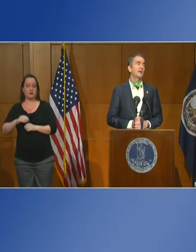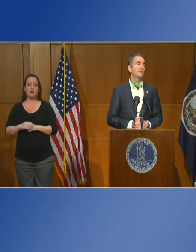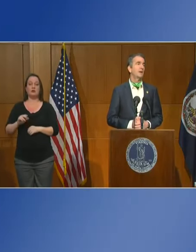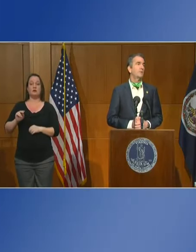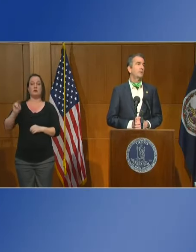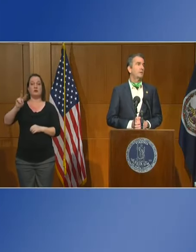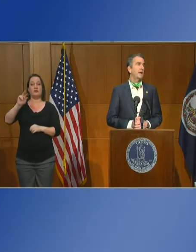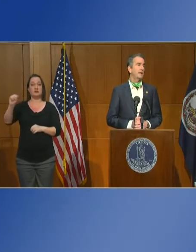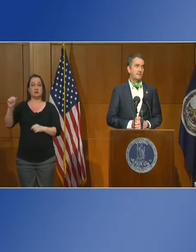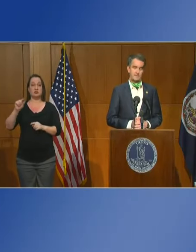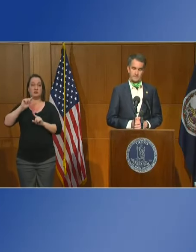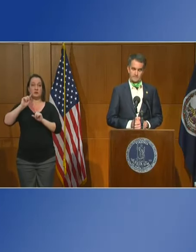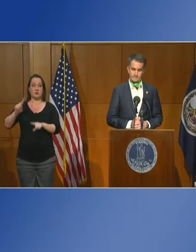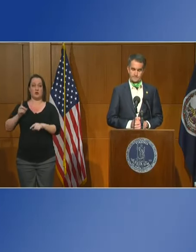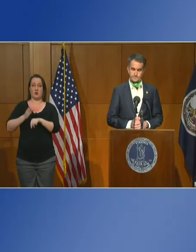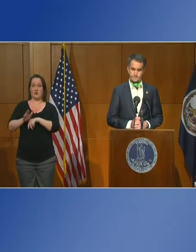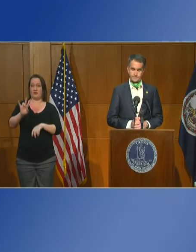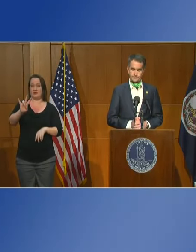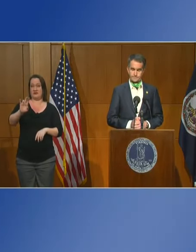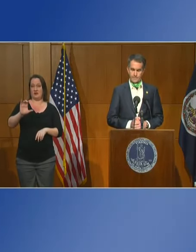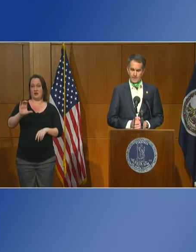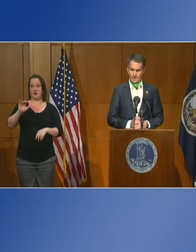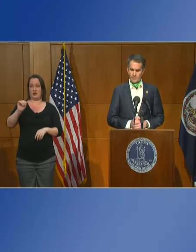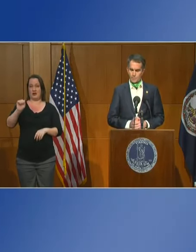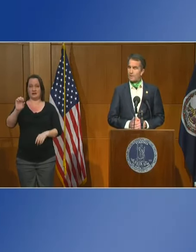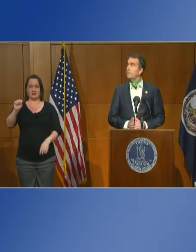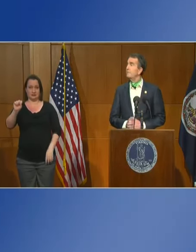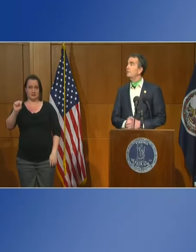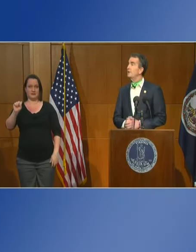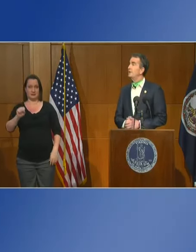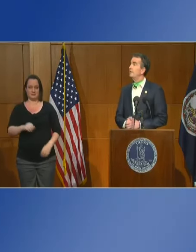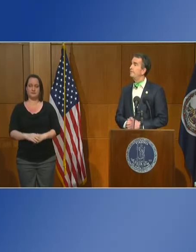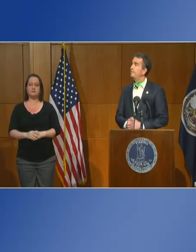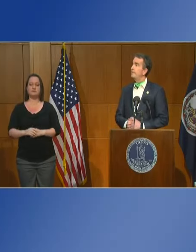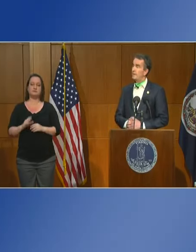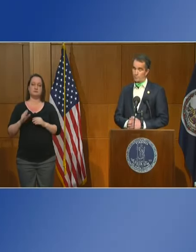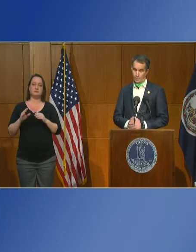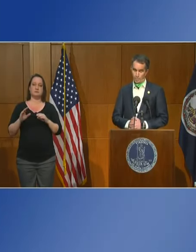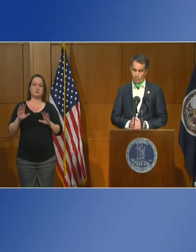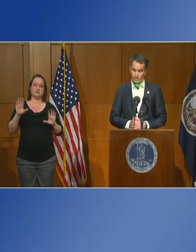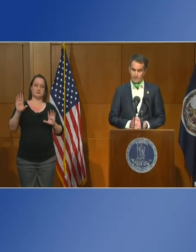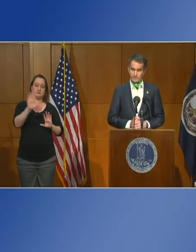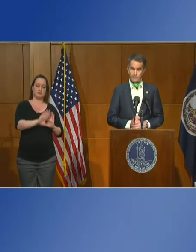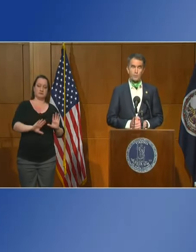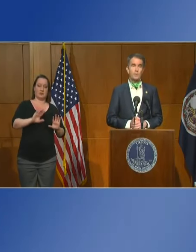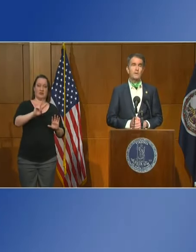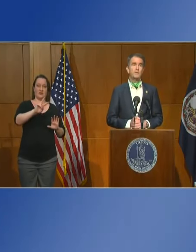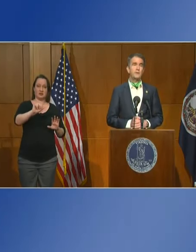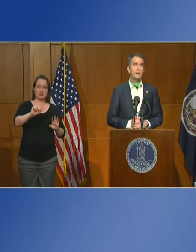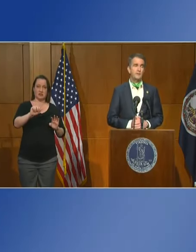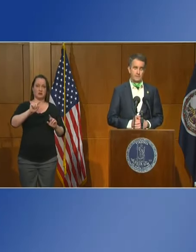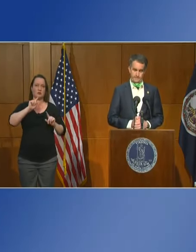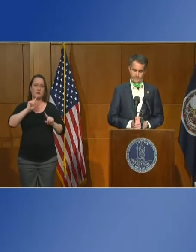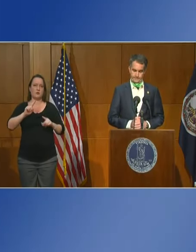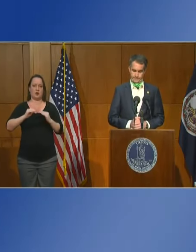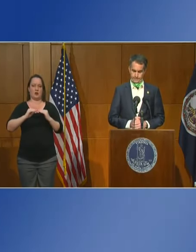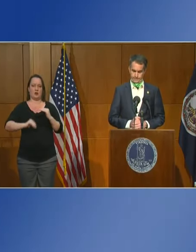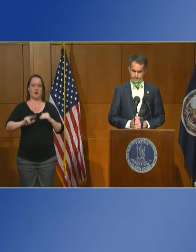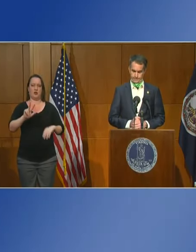than 700 cases. The rest of Virginia reported fewer than